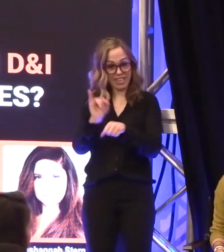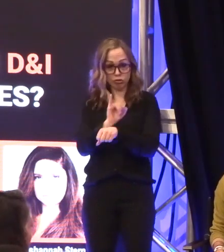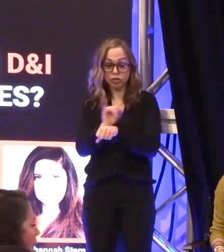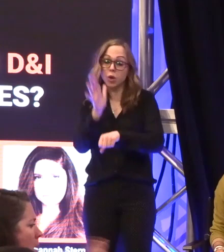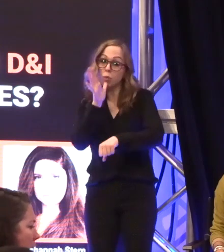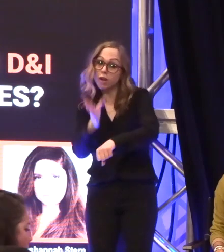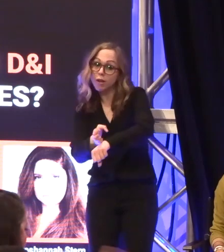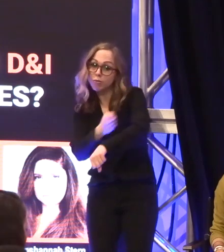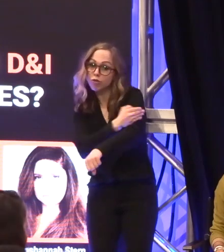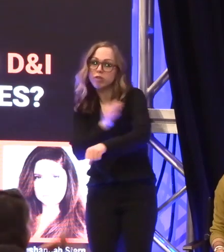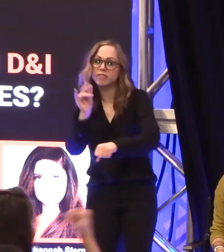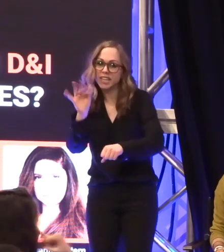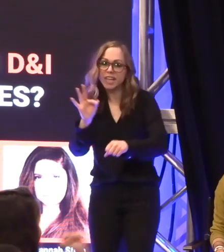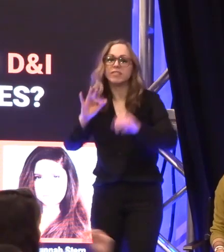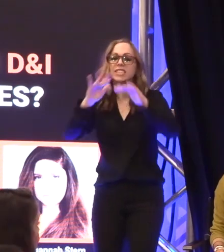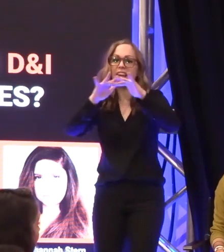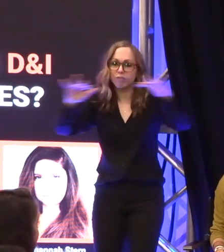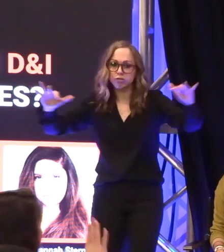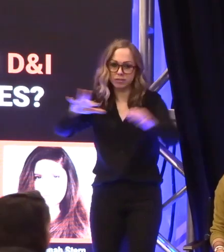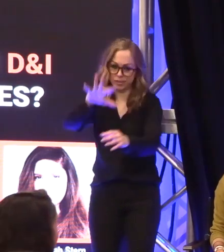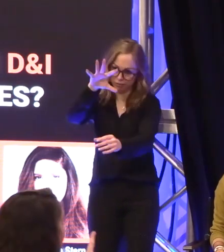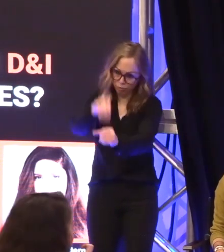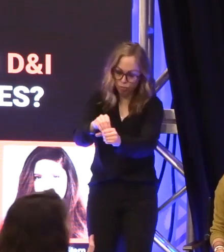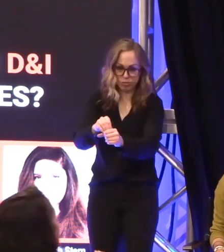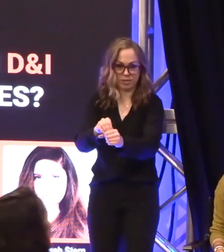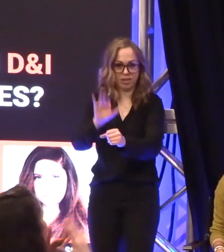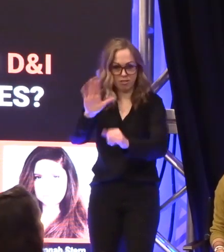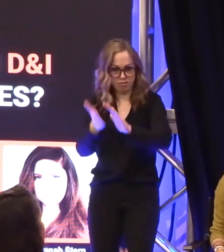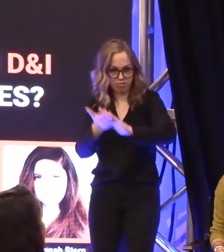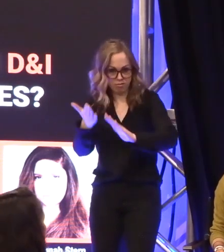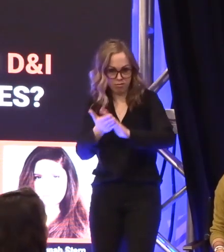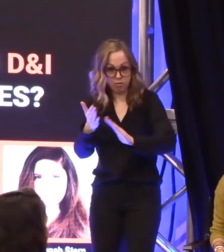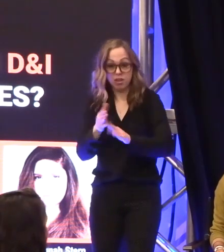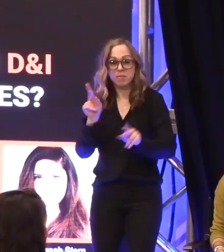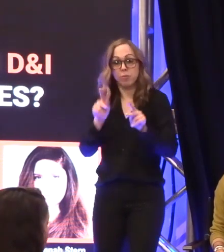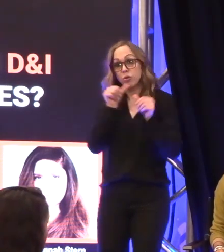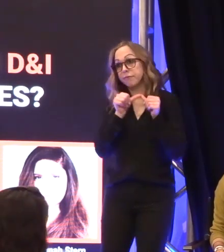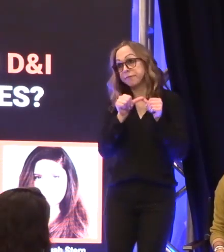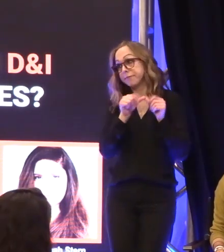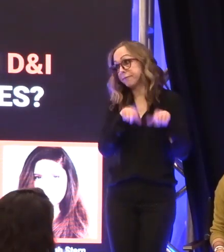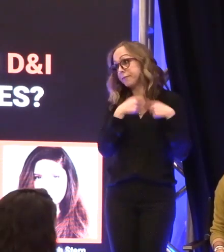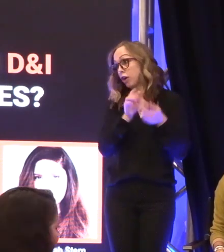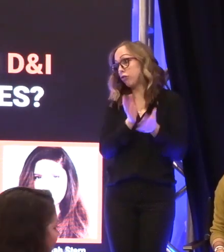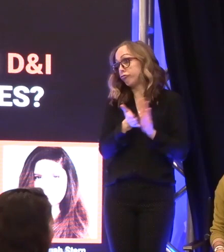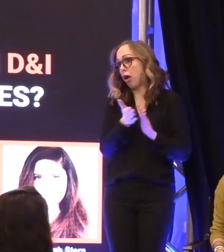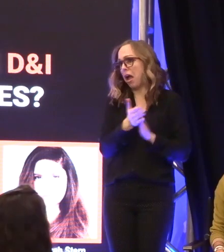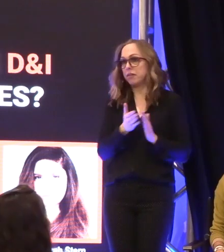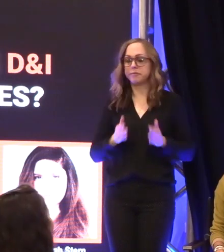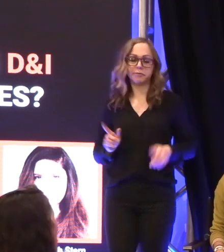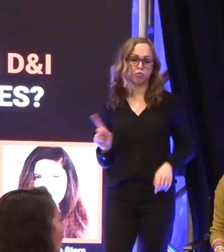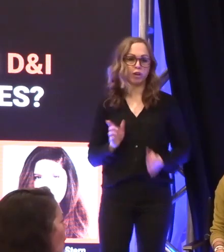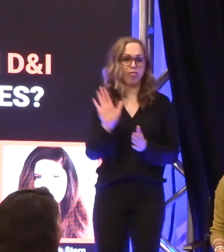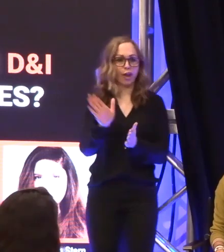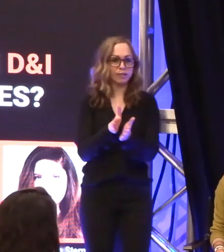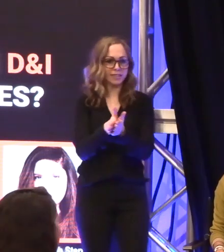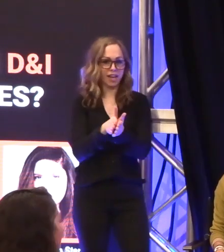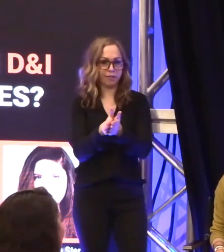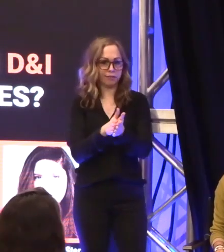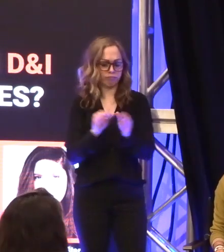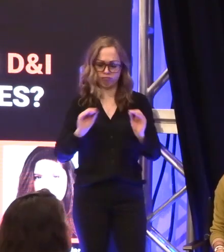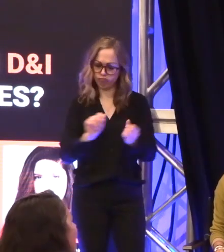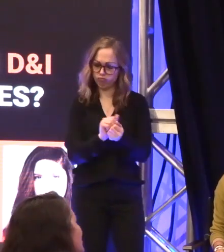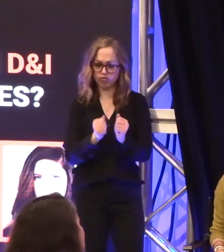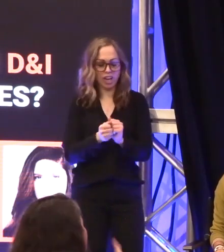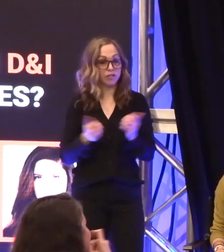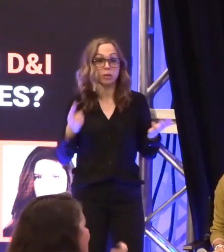better if they were run by more diverse people. And the people that are currently running them obviously have no incentive to make that change, because that would mean that they'd be